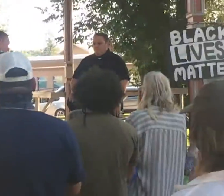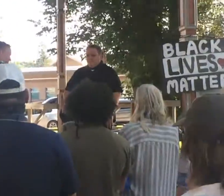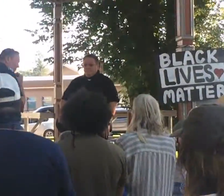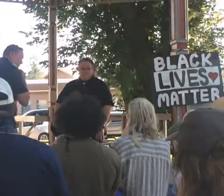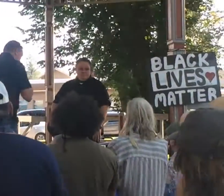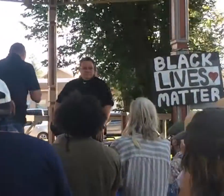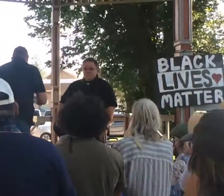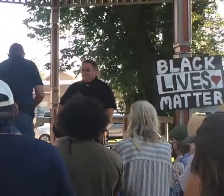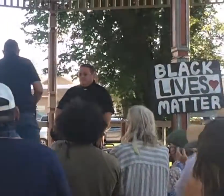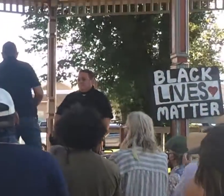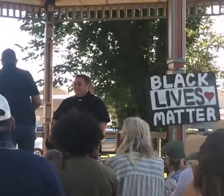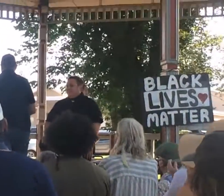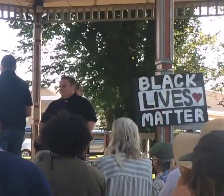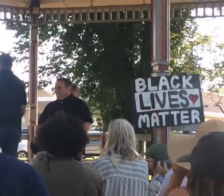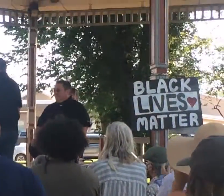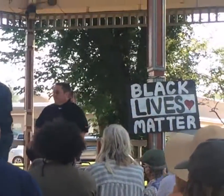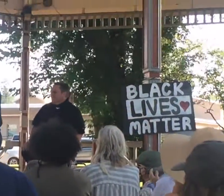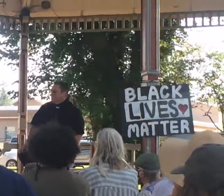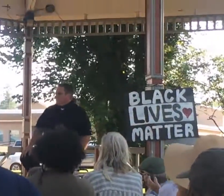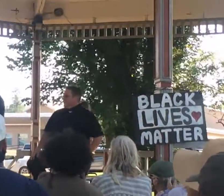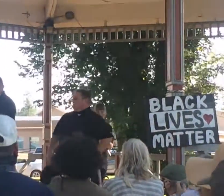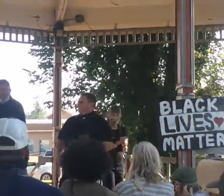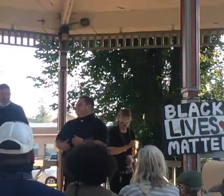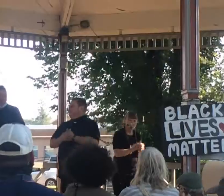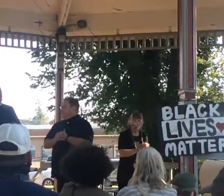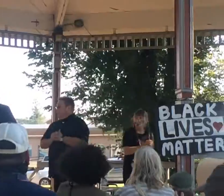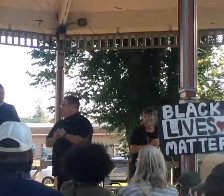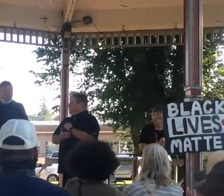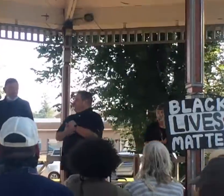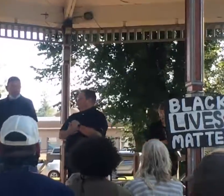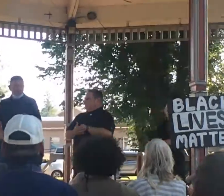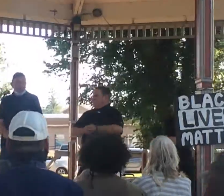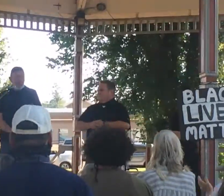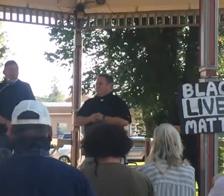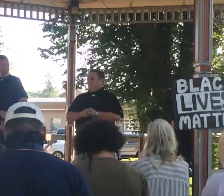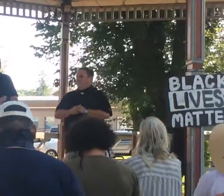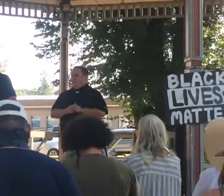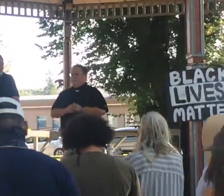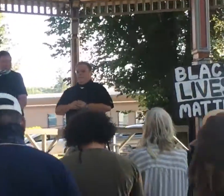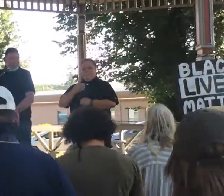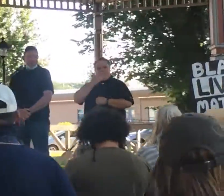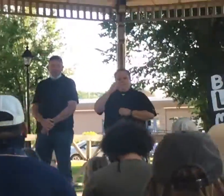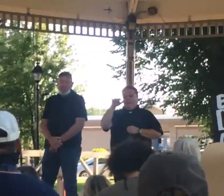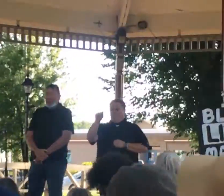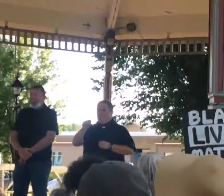Maybe you have some good news for our local community about our police department. Let's find out. Thank you,